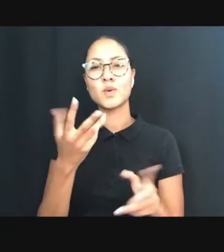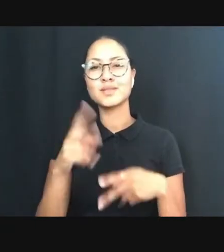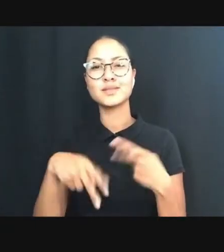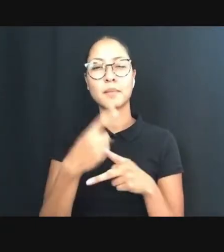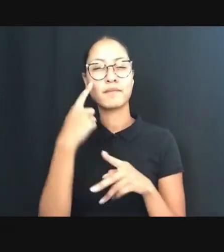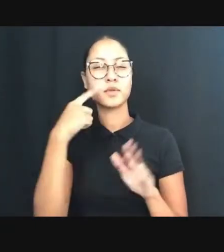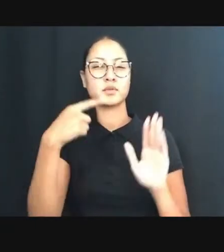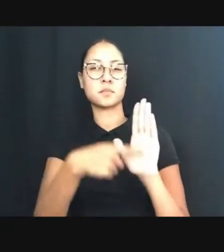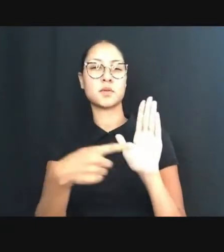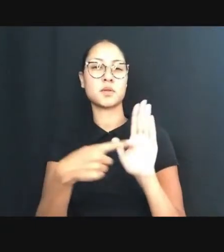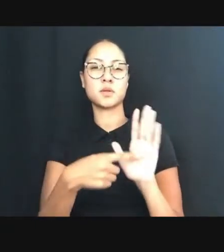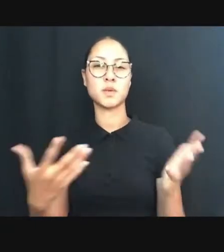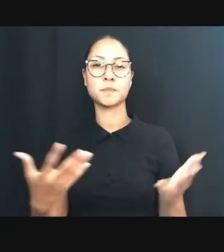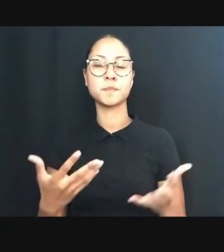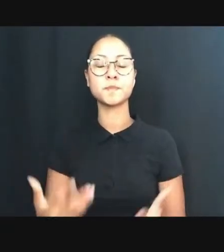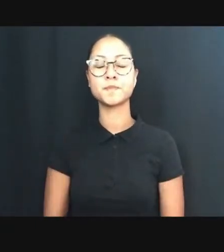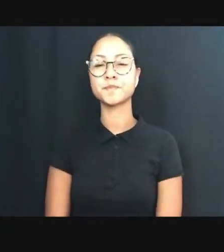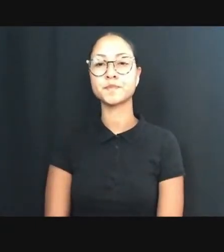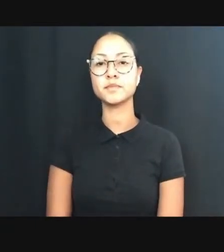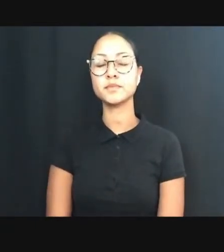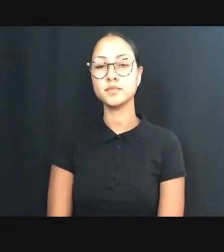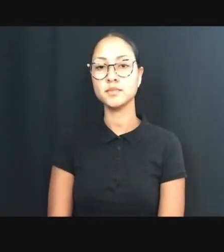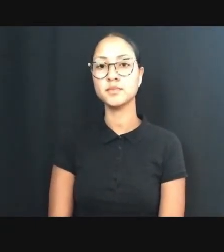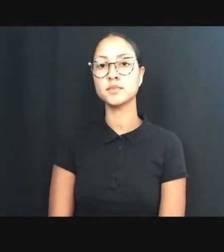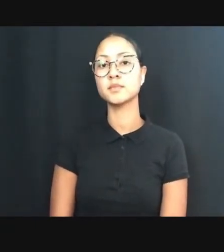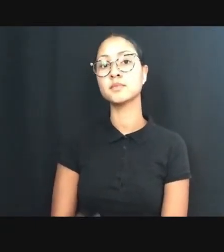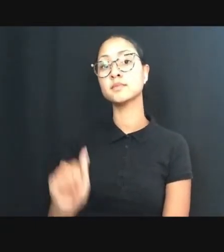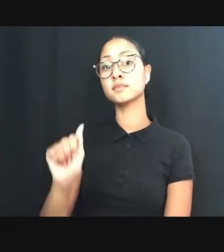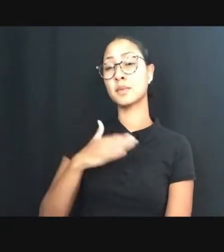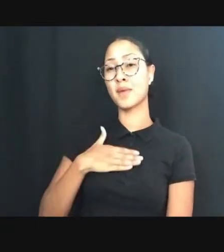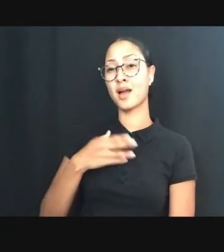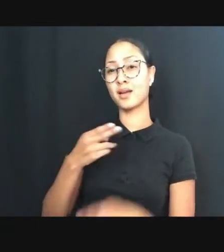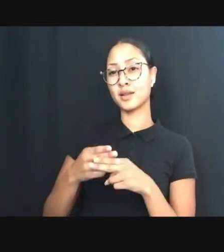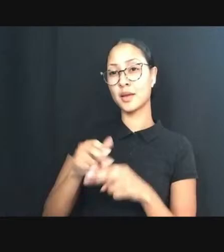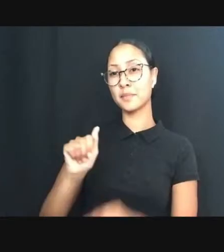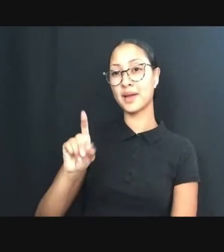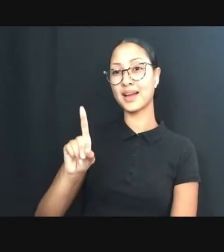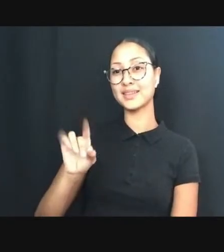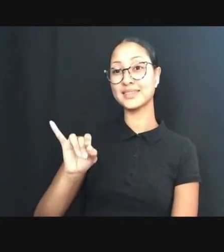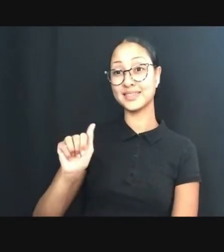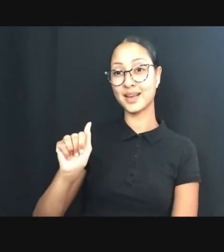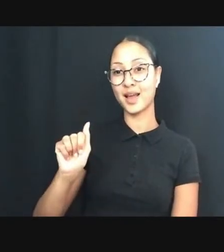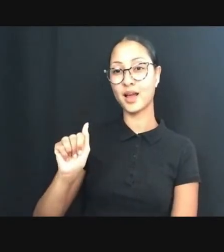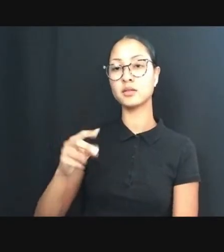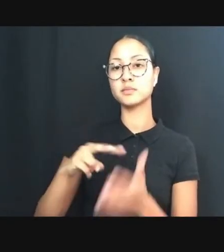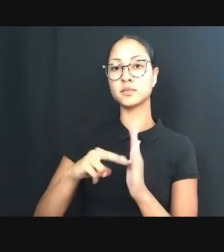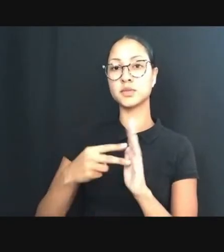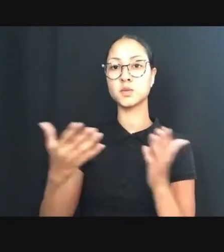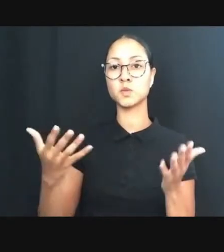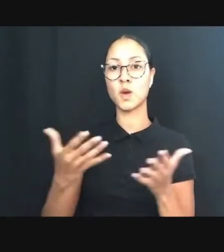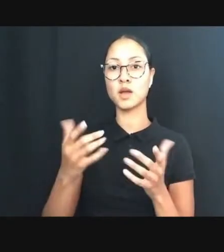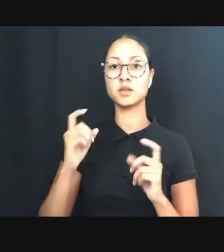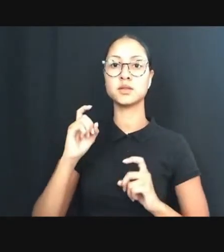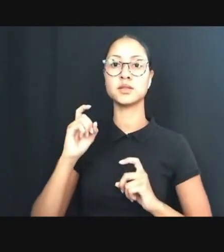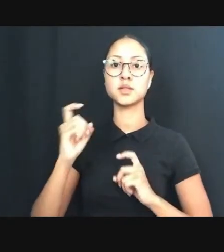I mean, my name, Adia, means gift. And I have the problem that many Black women have,